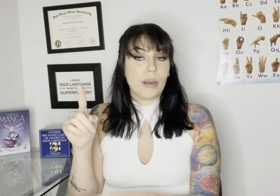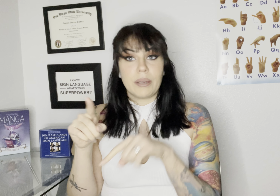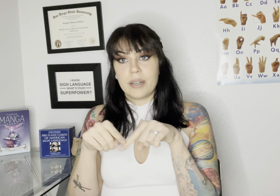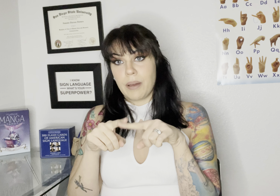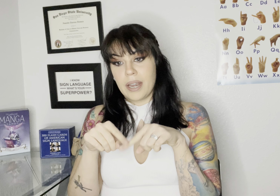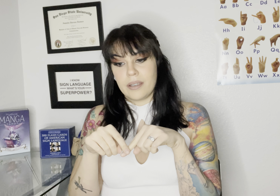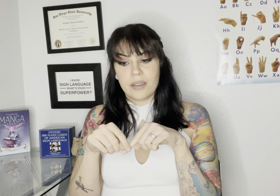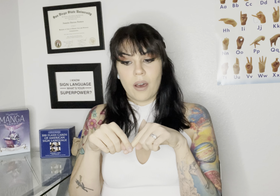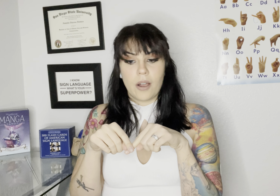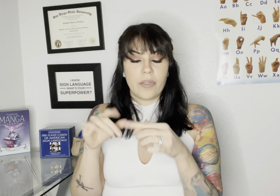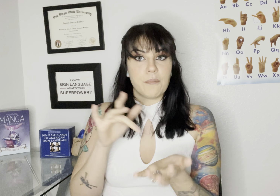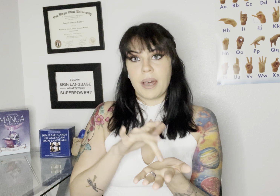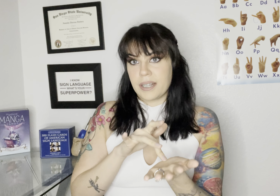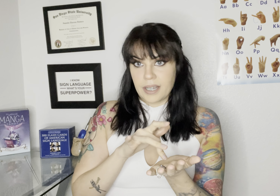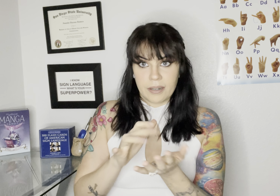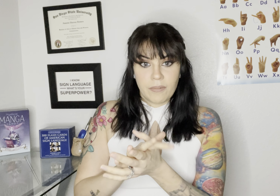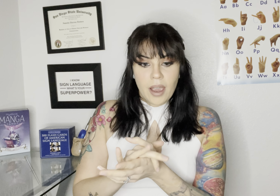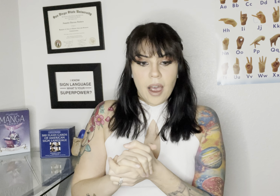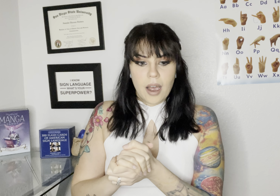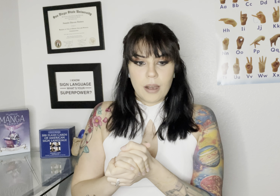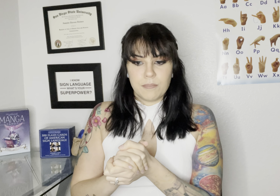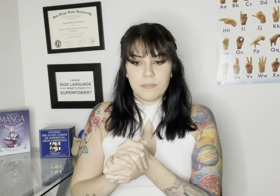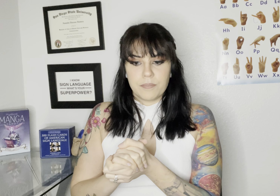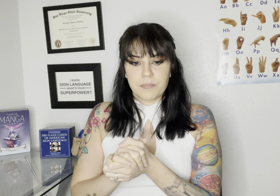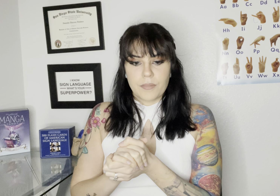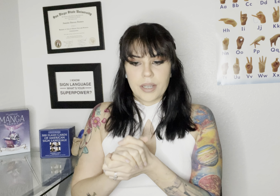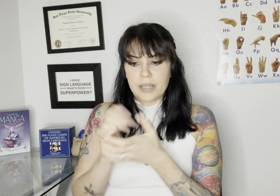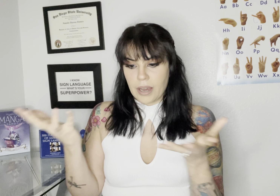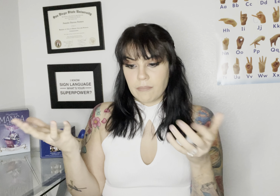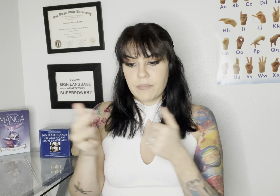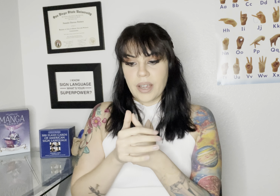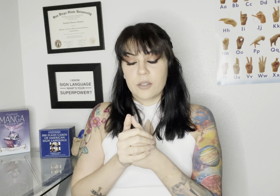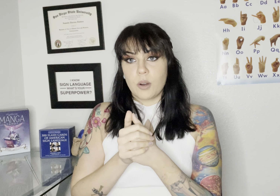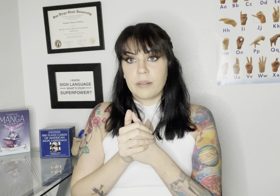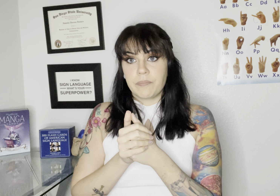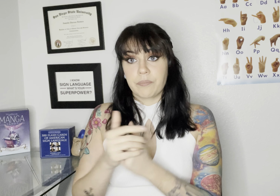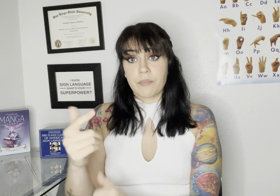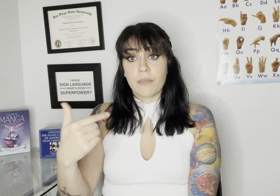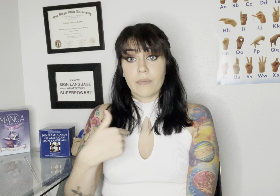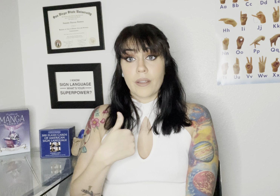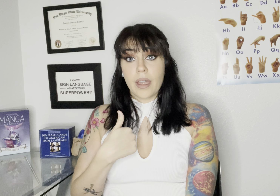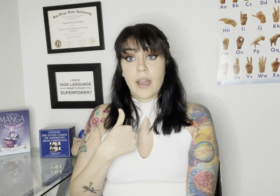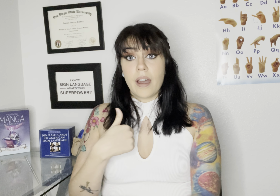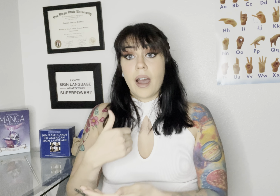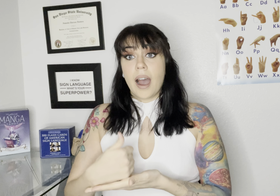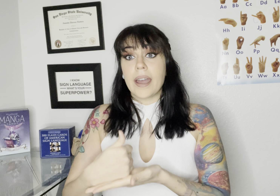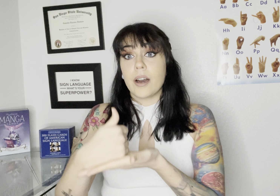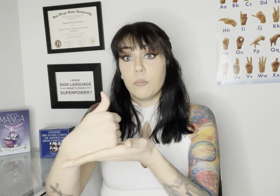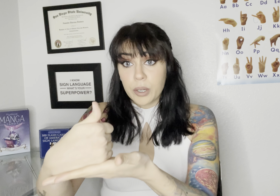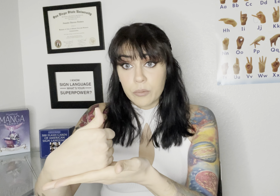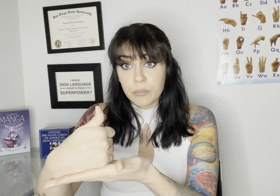mean, depends on the medicine. So yeah, next one. I help you.